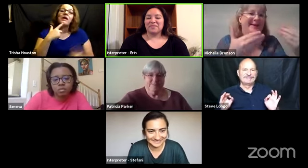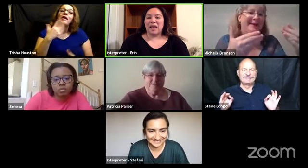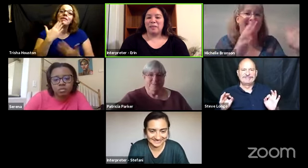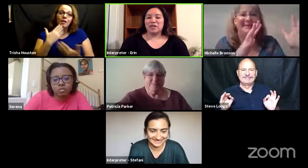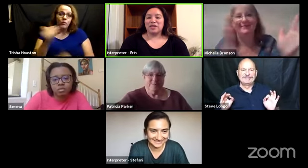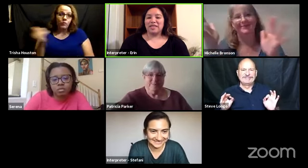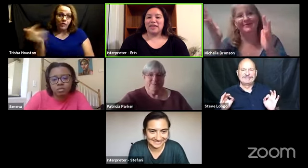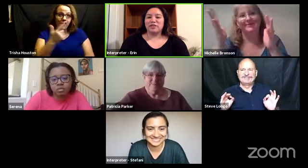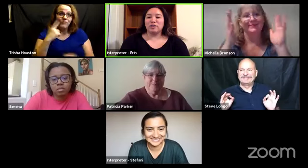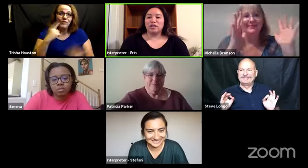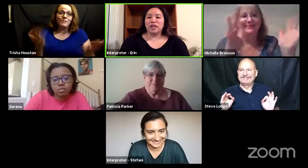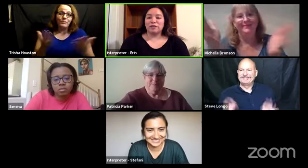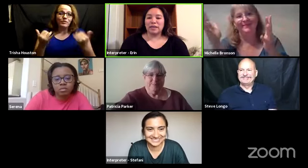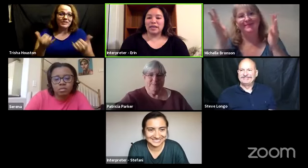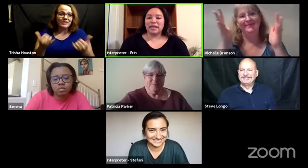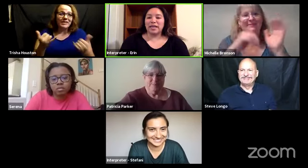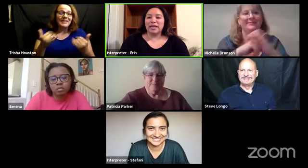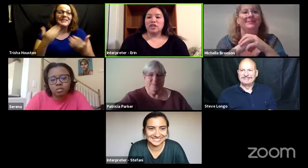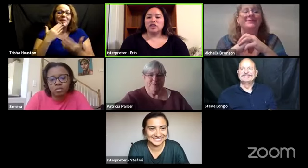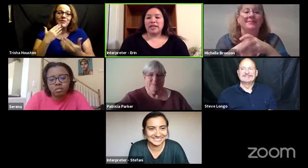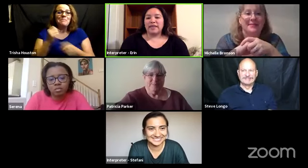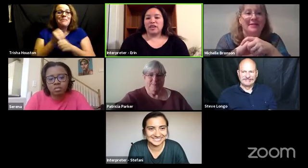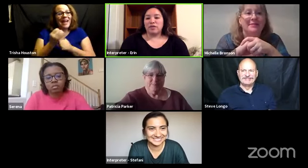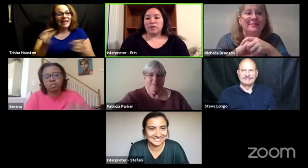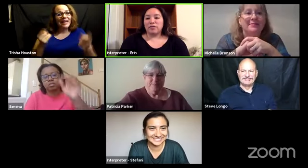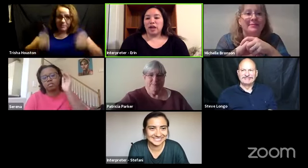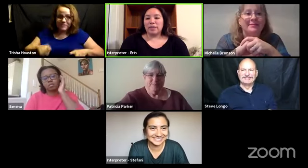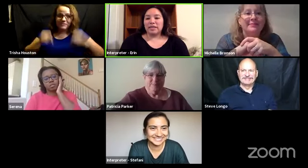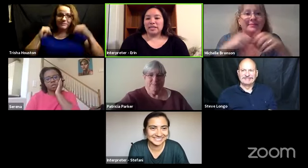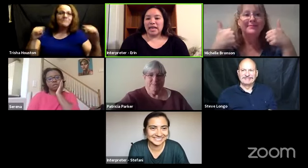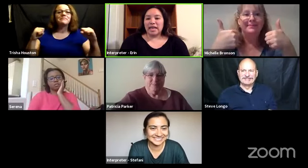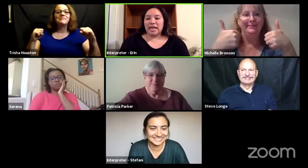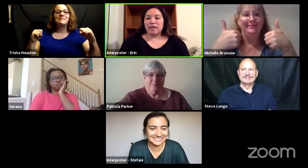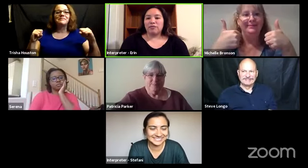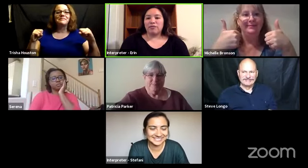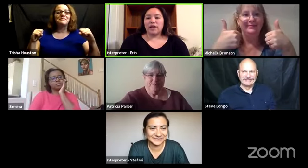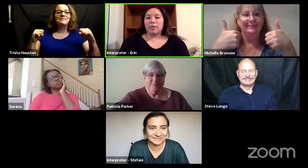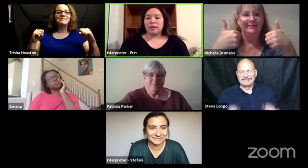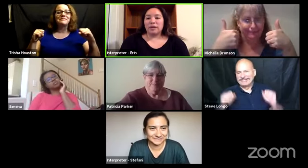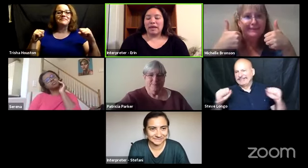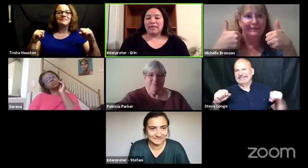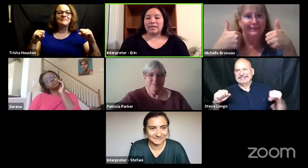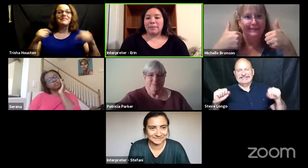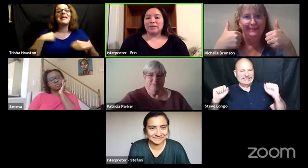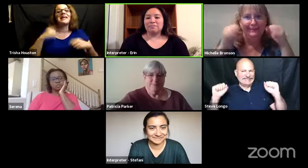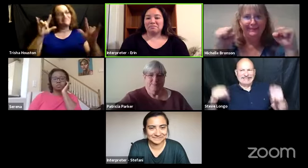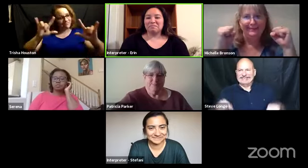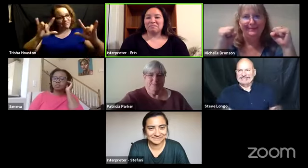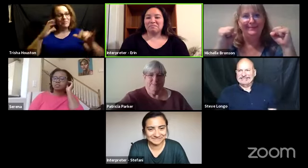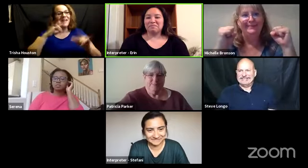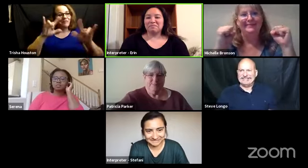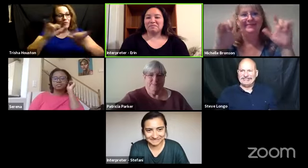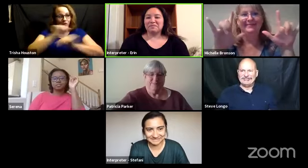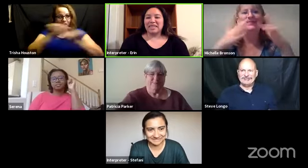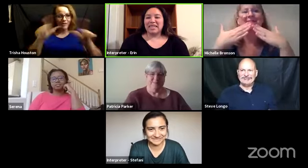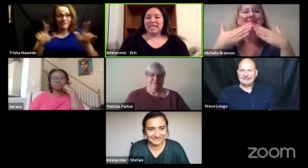And Michelle saying, thank you so much, everybody. She's saying, thank you, everyone, for coming today and for helping and making this happen.